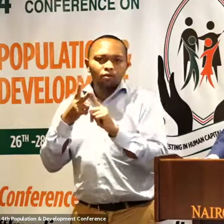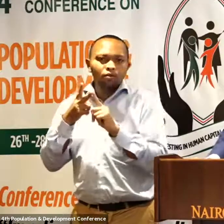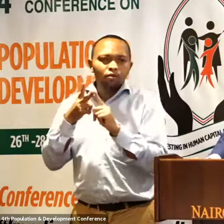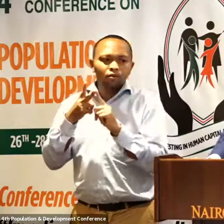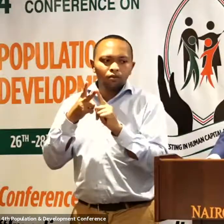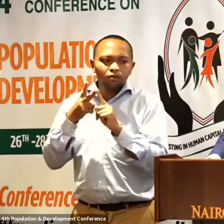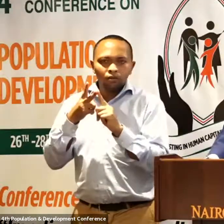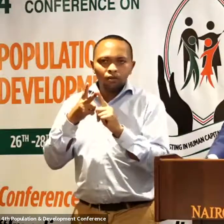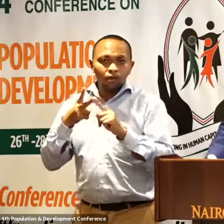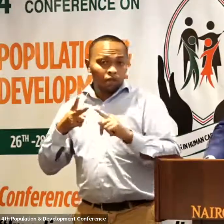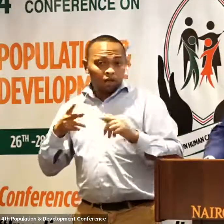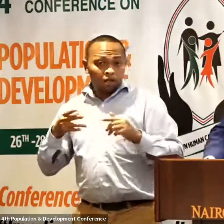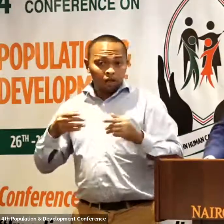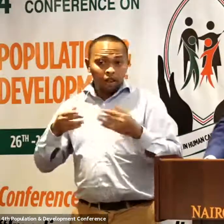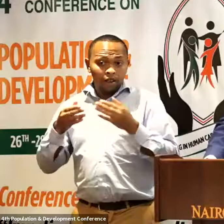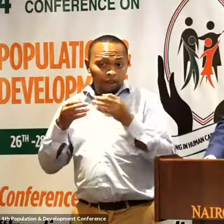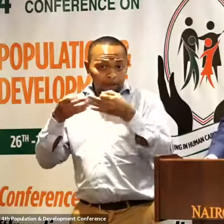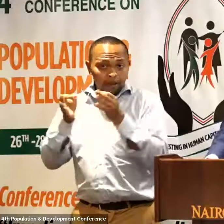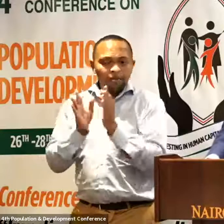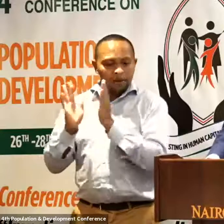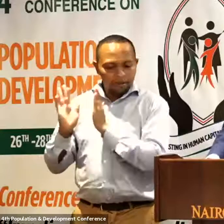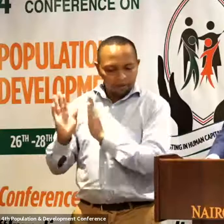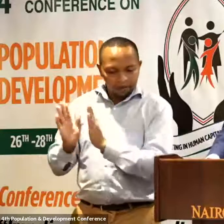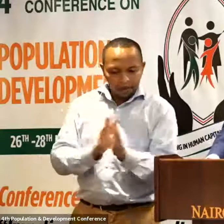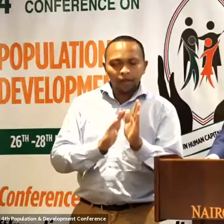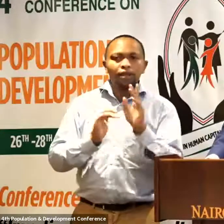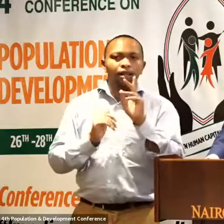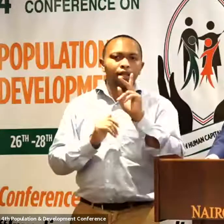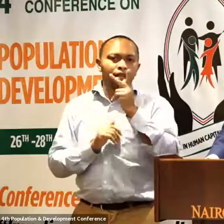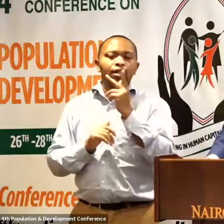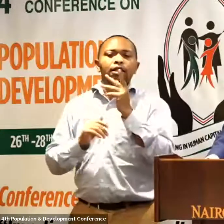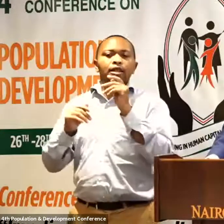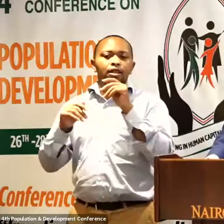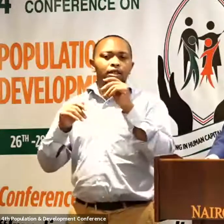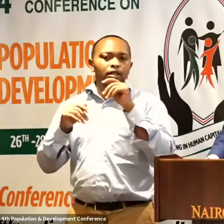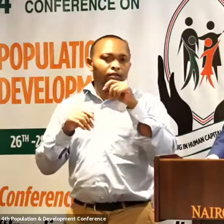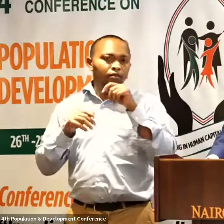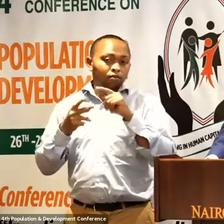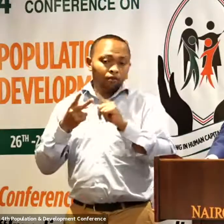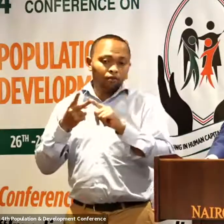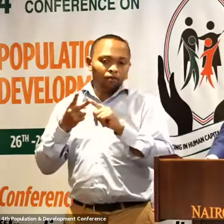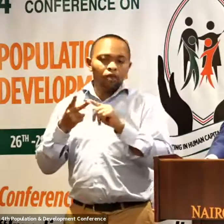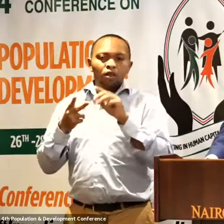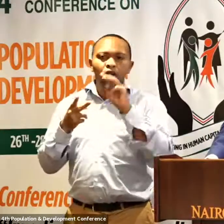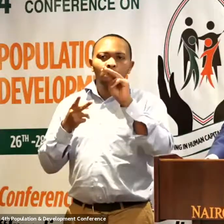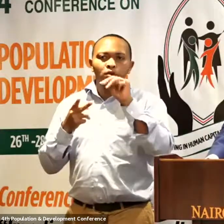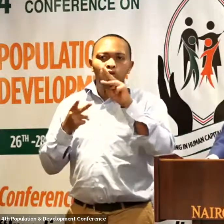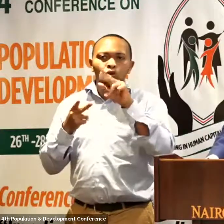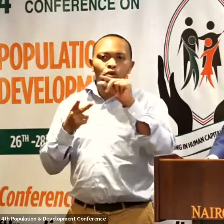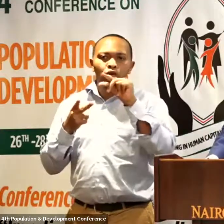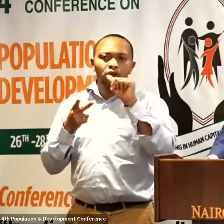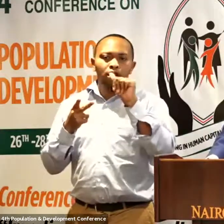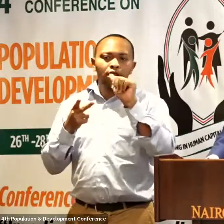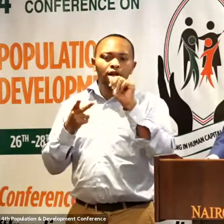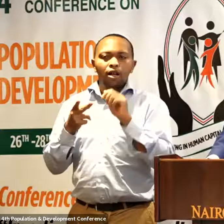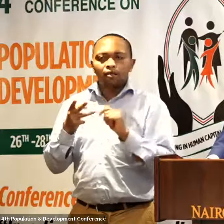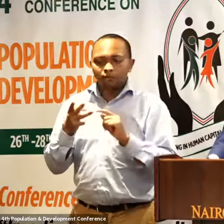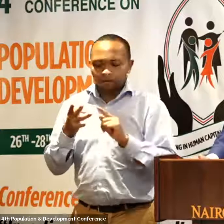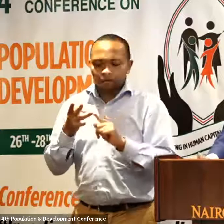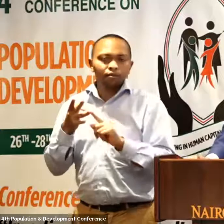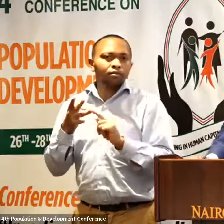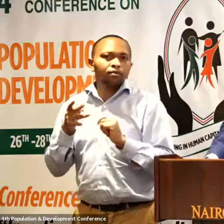which is on fertility, family planning, best buy for Kenya development agenda, we're going to have Professor Richard Muga, who is the CEC for Homa